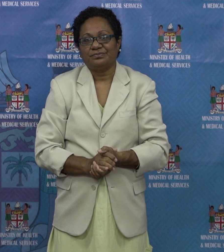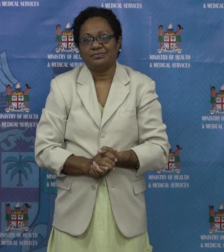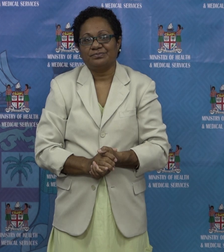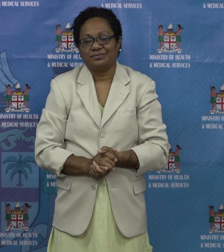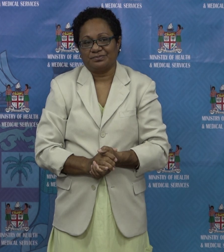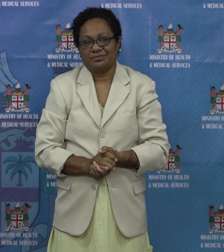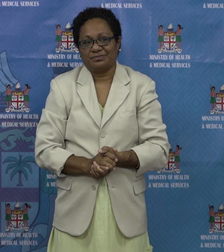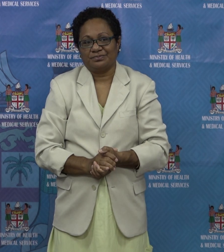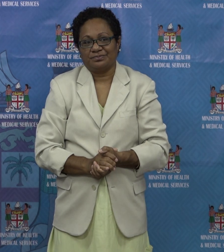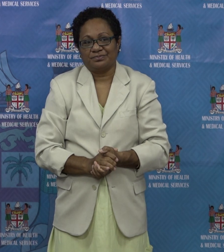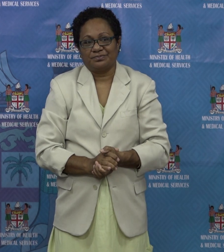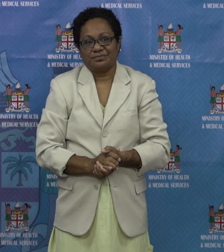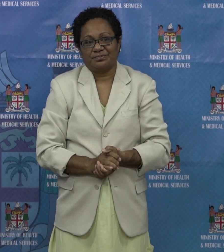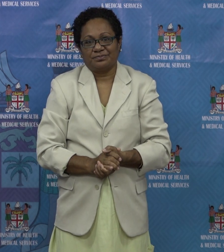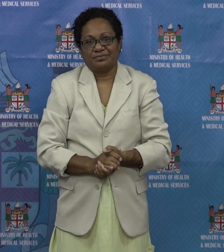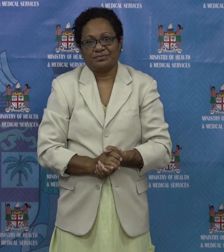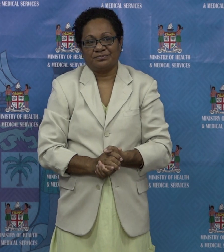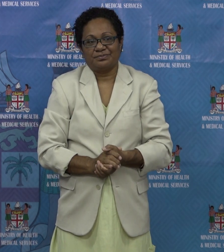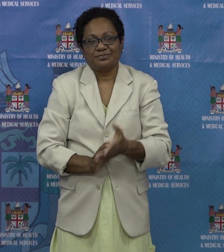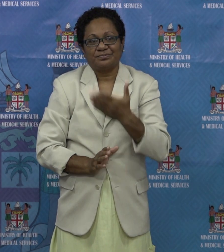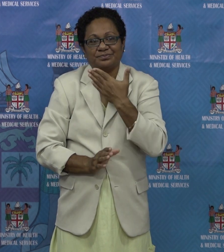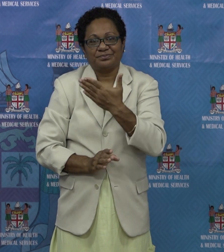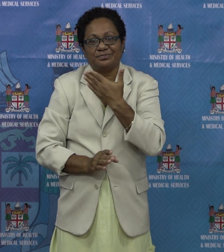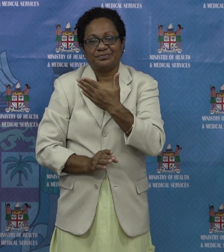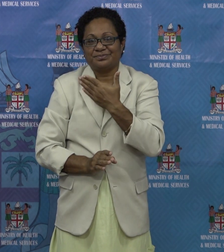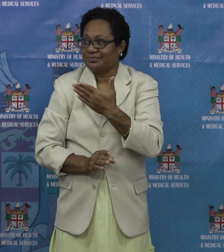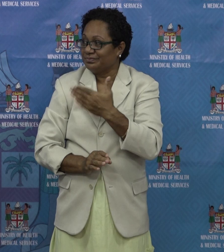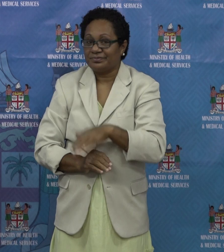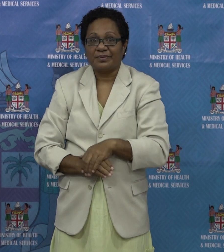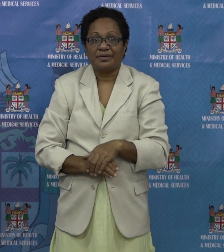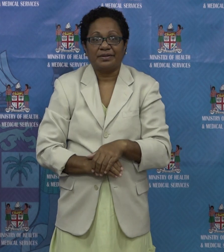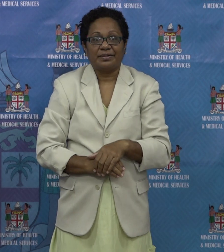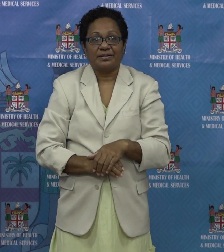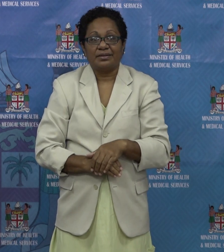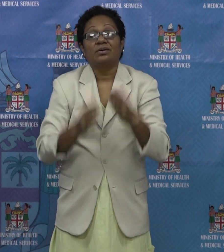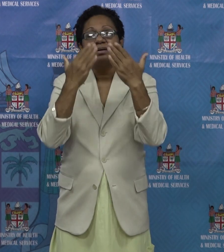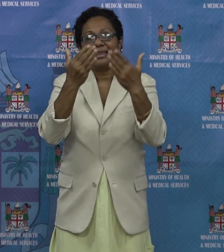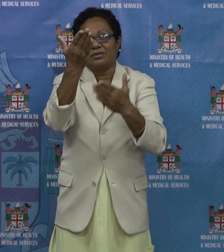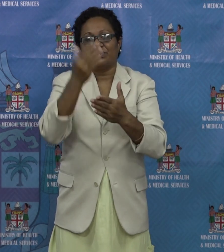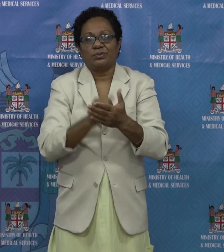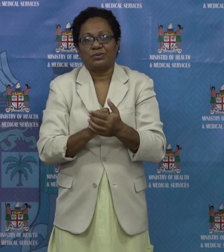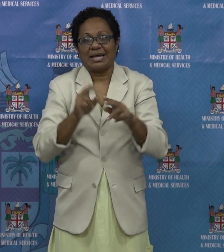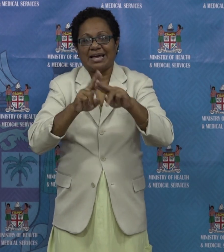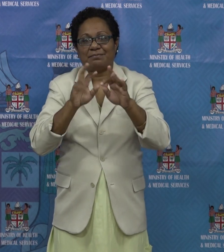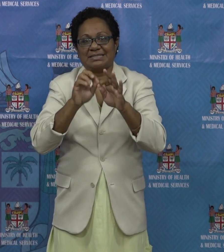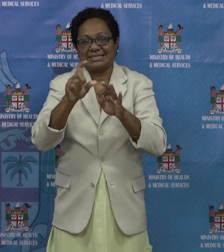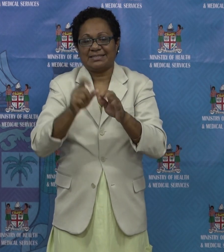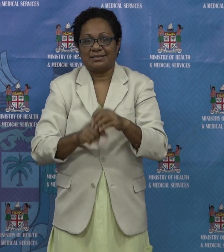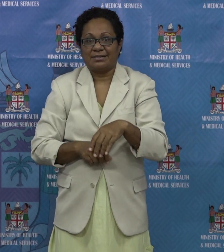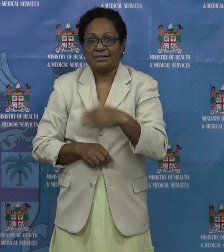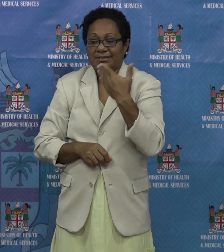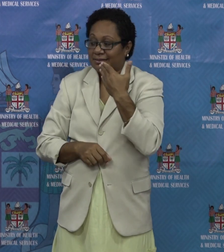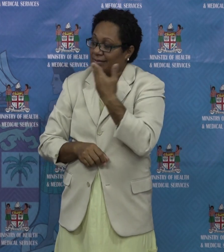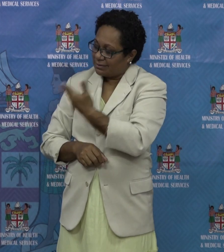Thank you, Kroy. Let's have one more question. Thank you, Dr. Fong, for